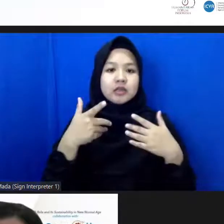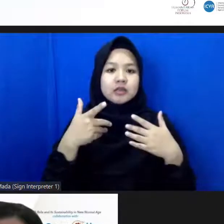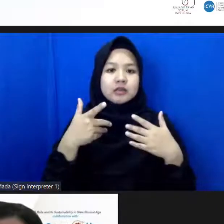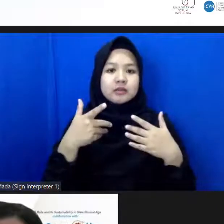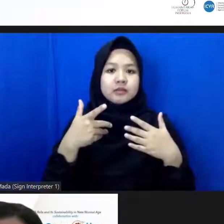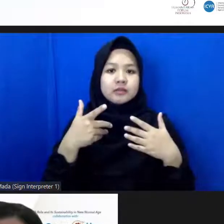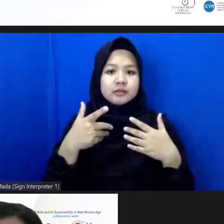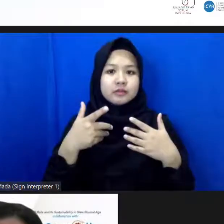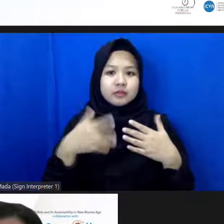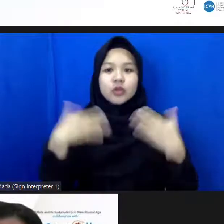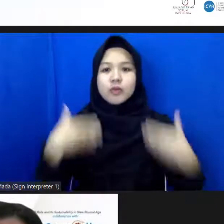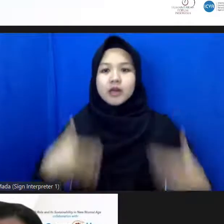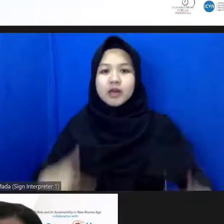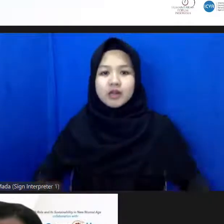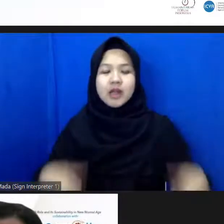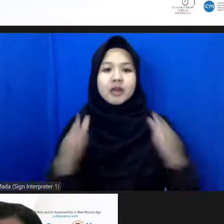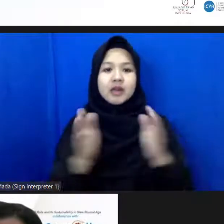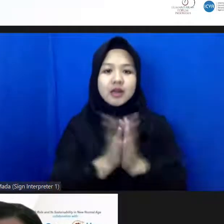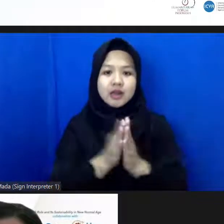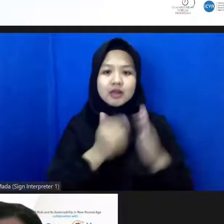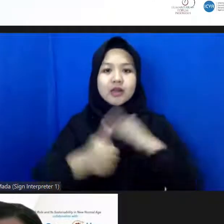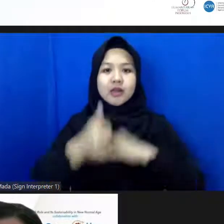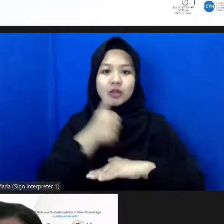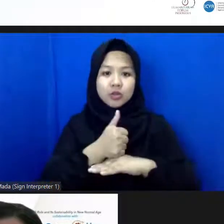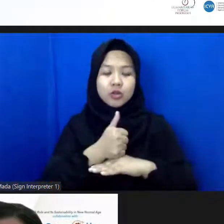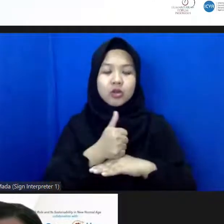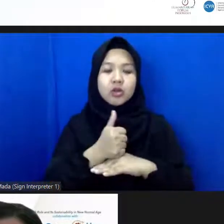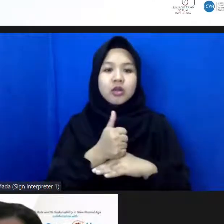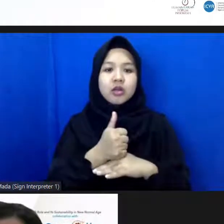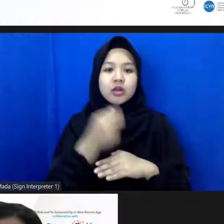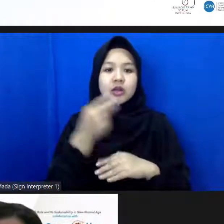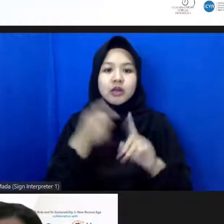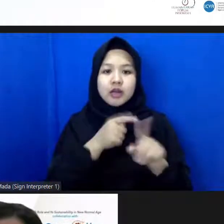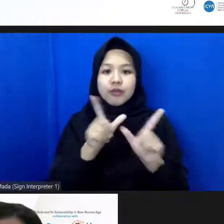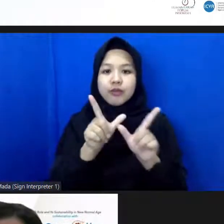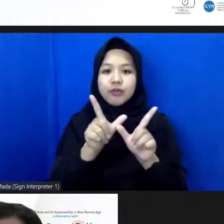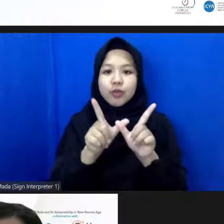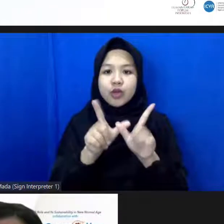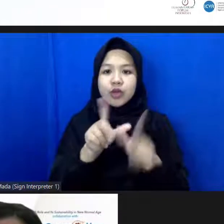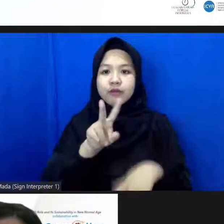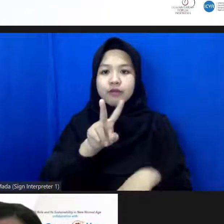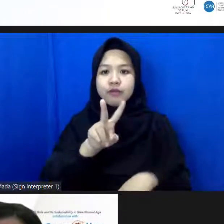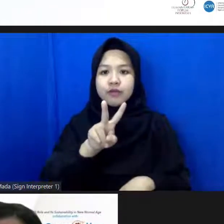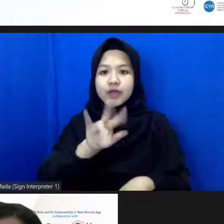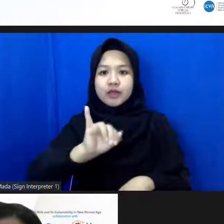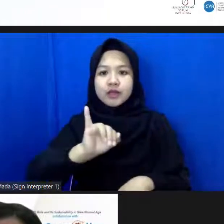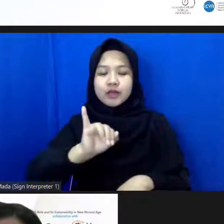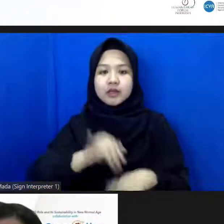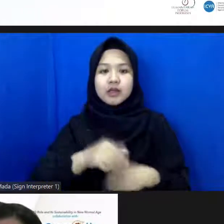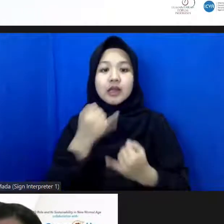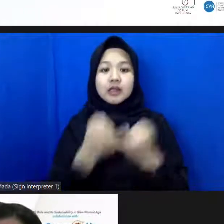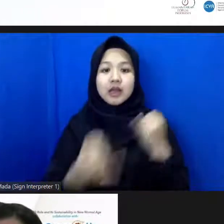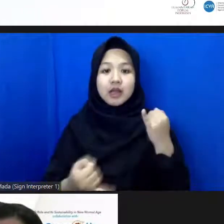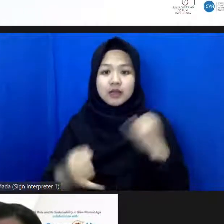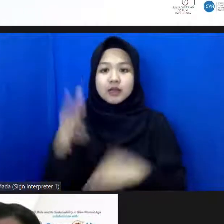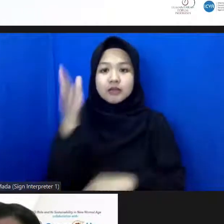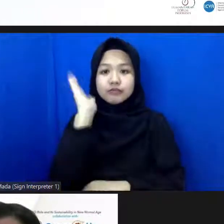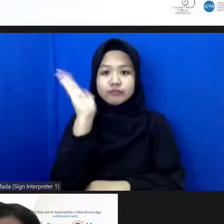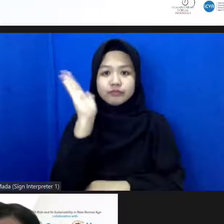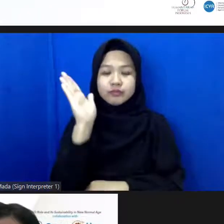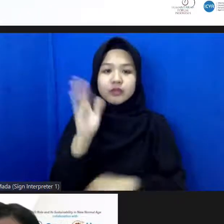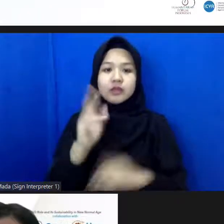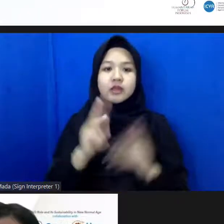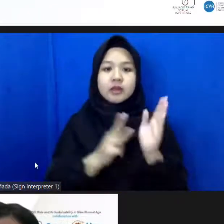humanitarian and emergency affairs director of Wahana Visi Indonesia. And the last speaker is